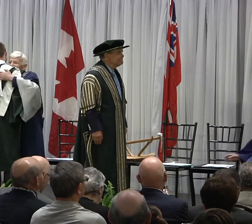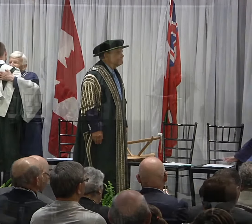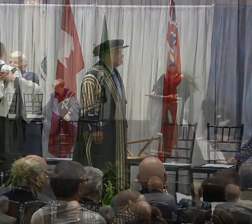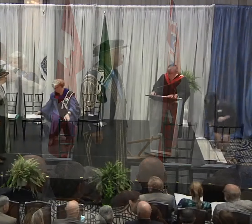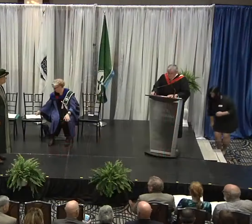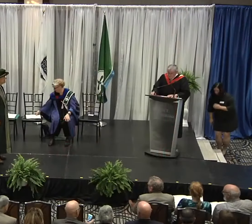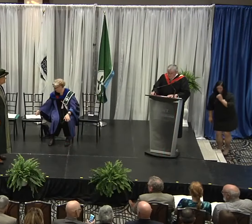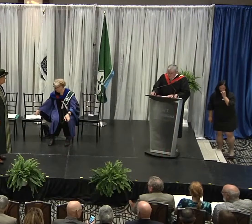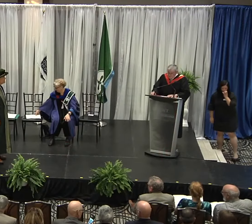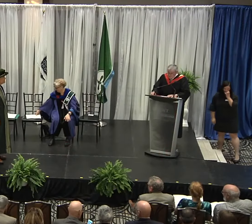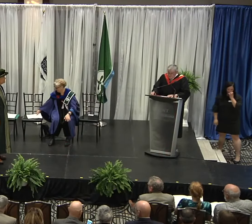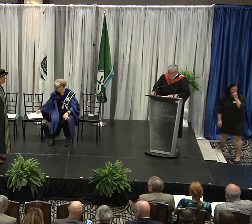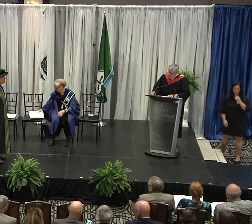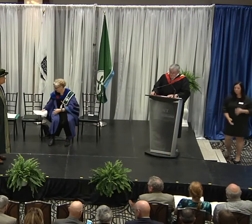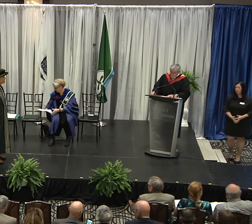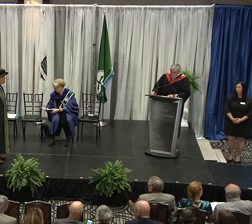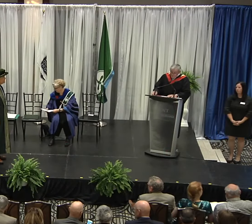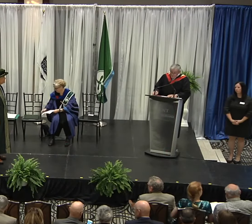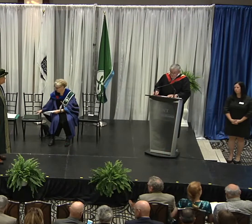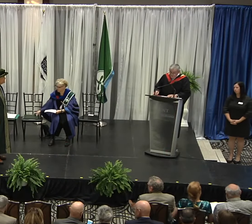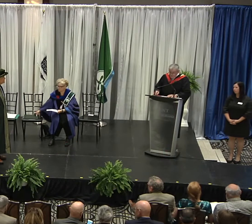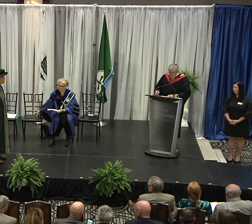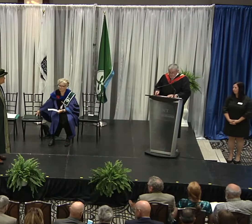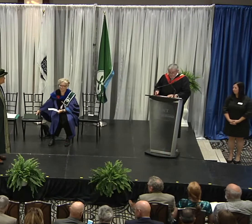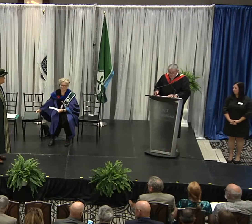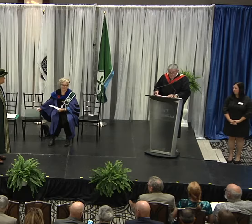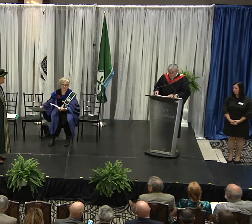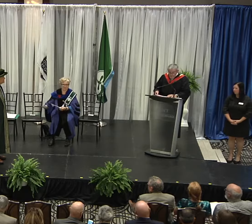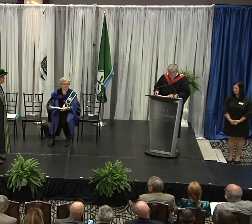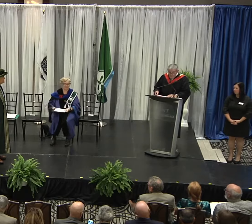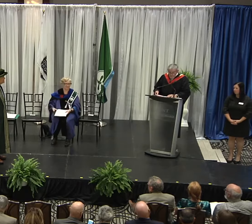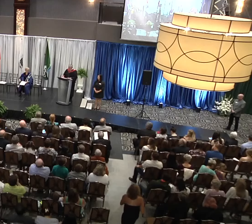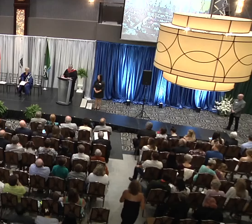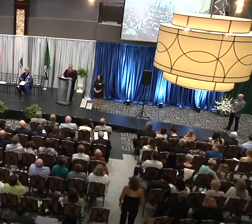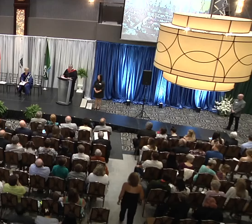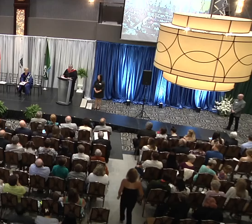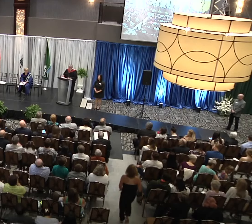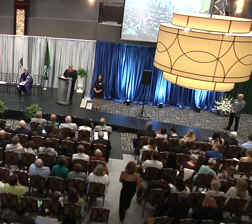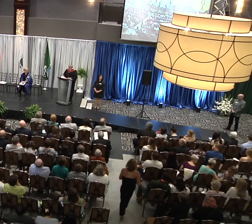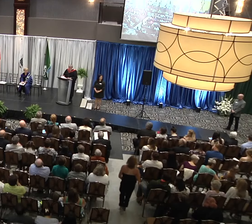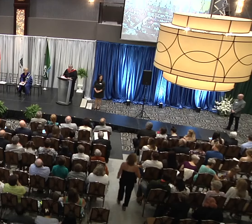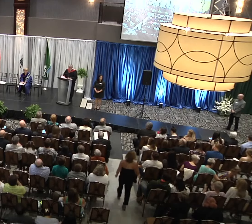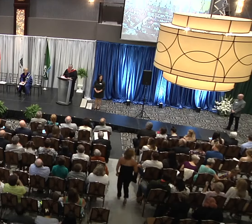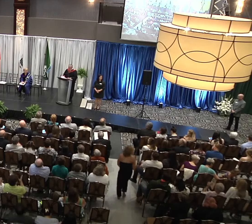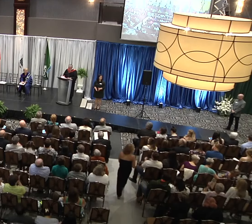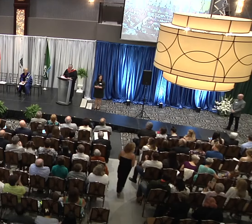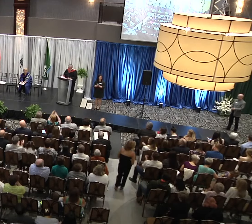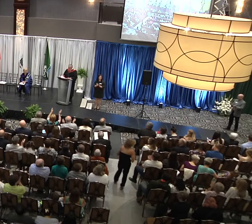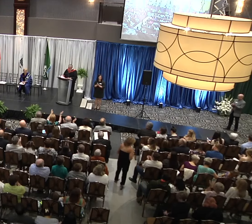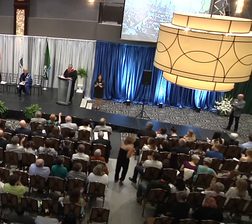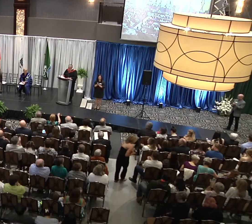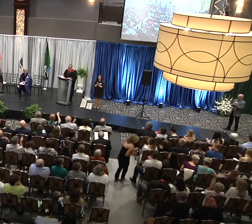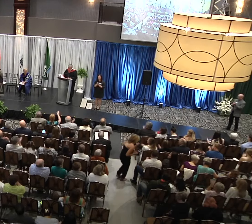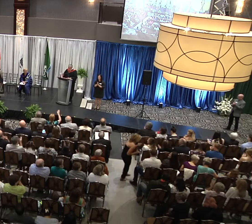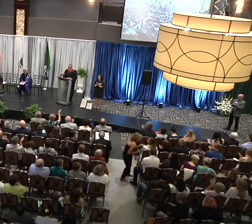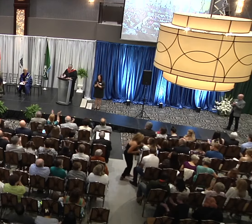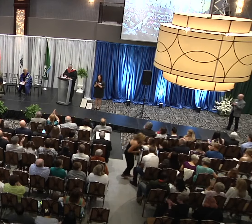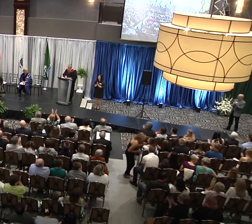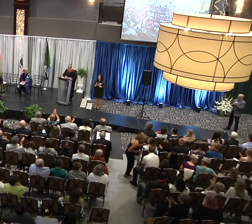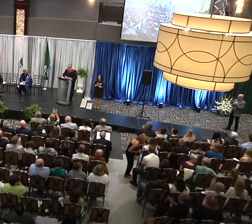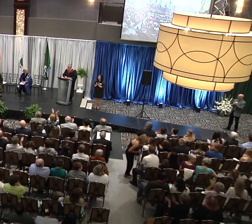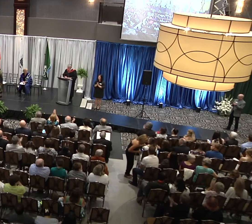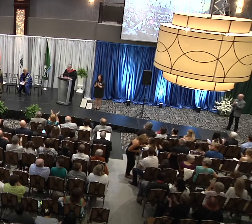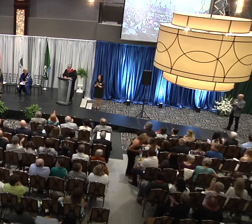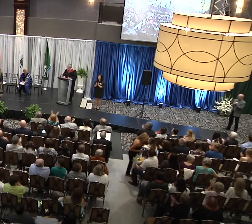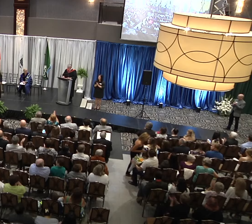Please join me in congratulating the recipients of Bachelor of Arts degree in the Honors Program.